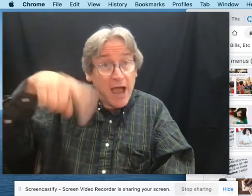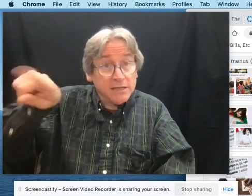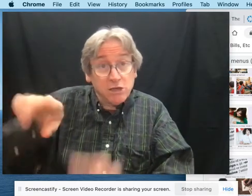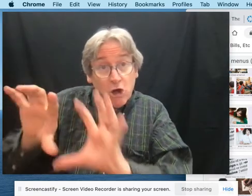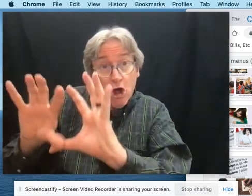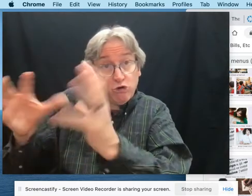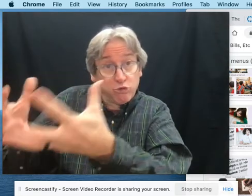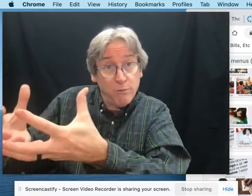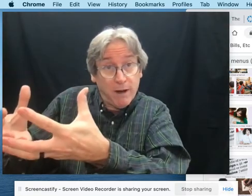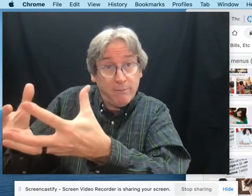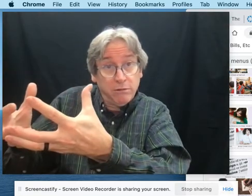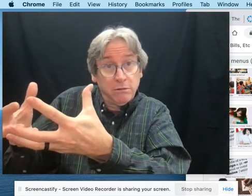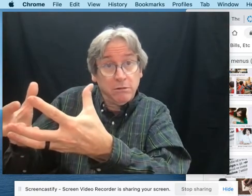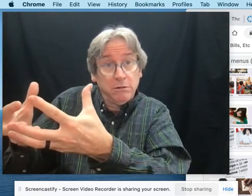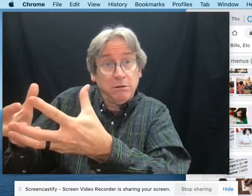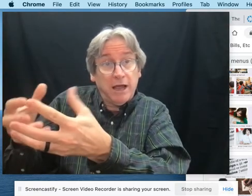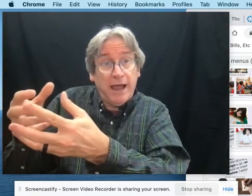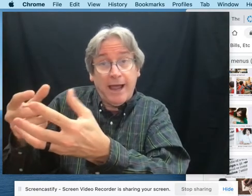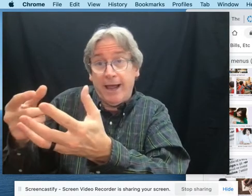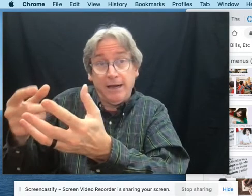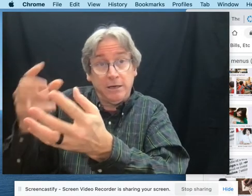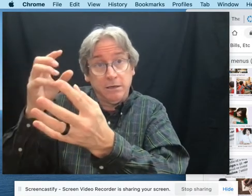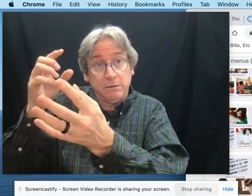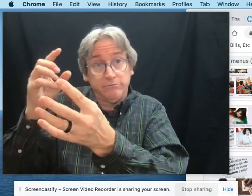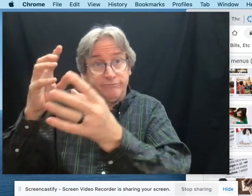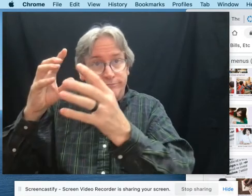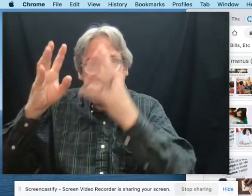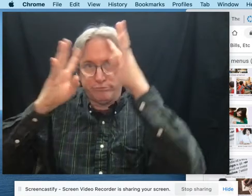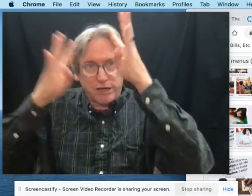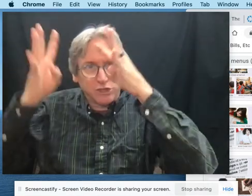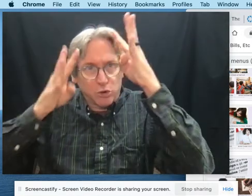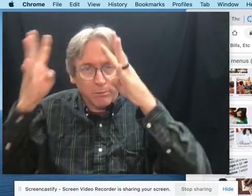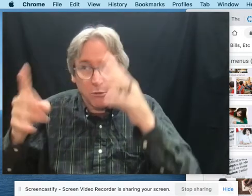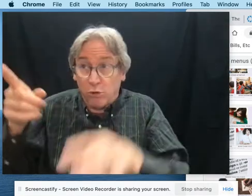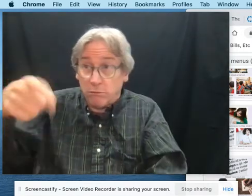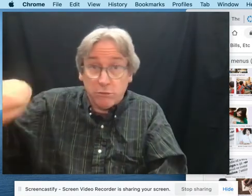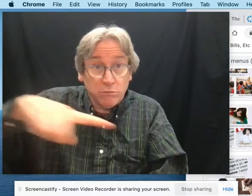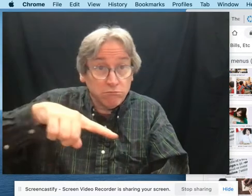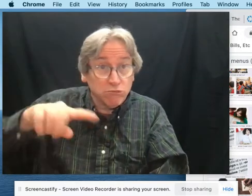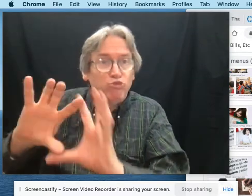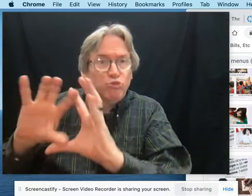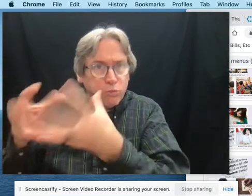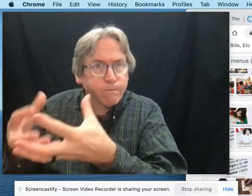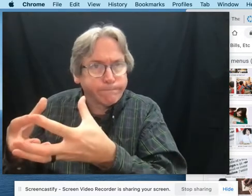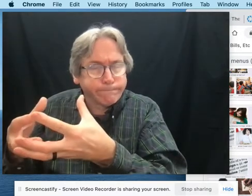You guys group up and brainstorm.